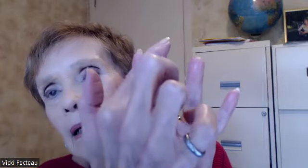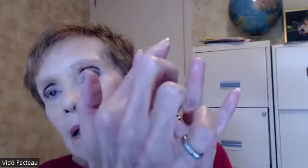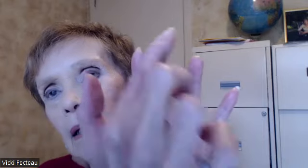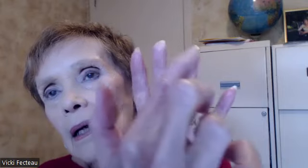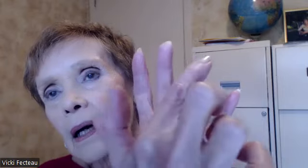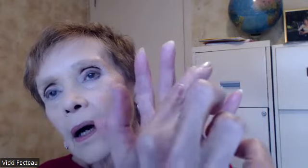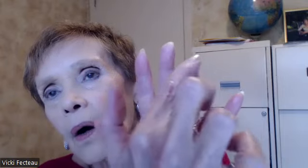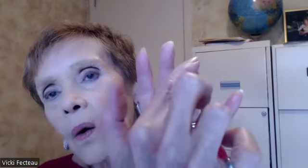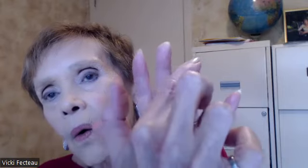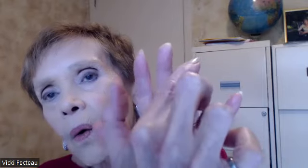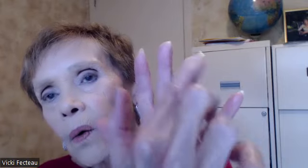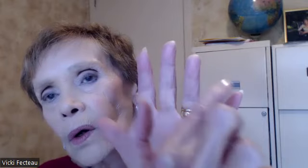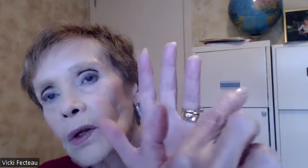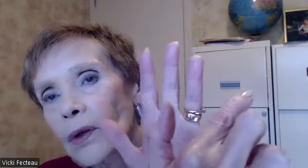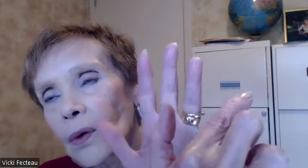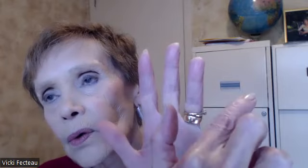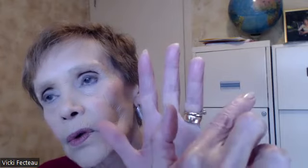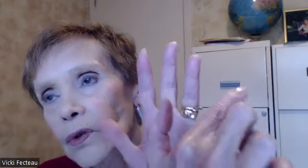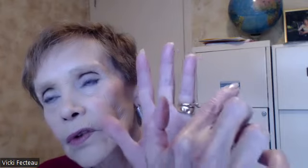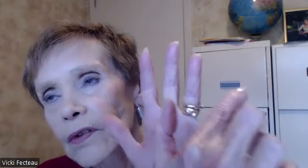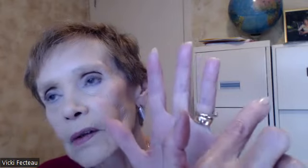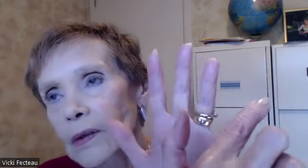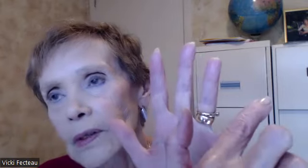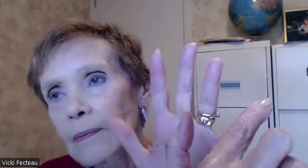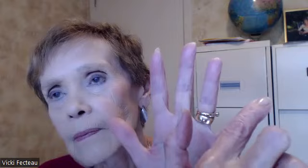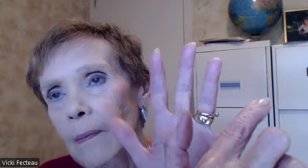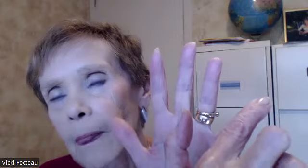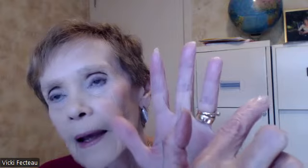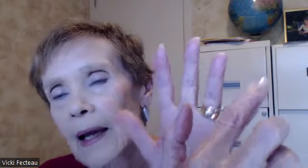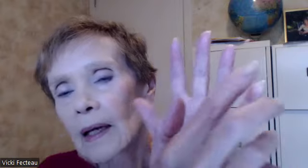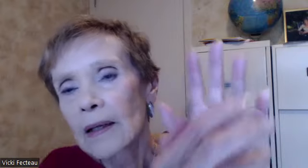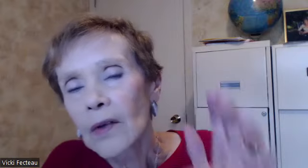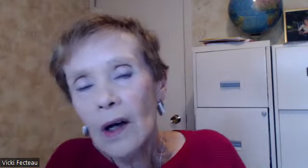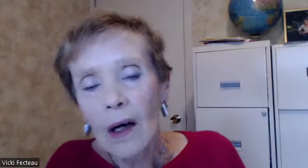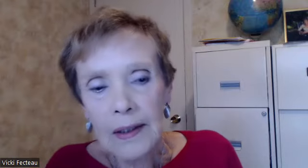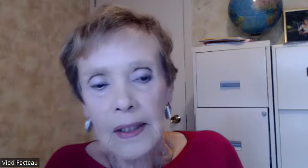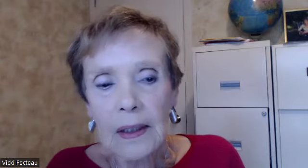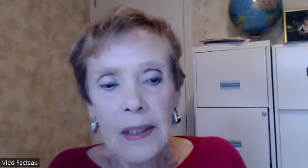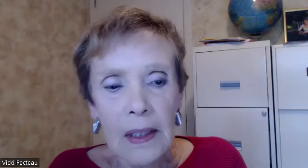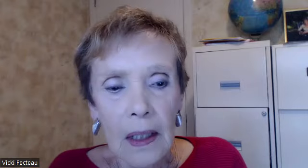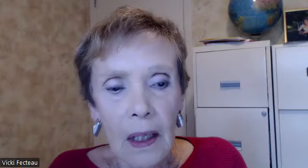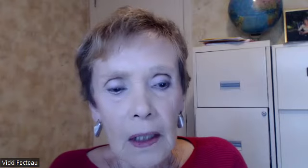I, O, U. Those are the vowels. Now the consonants